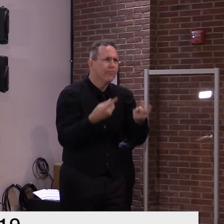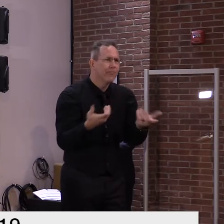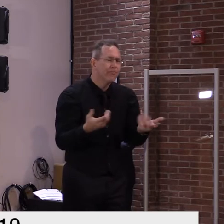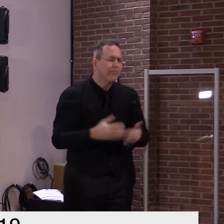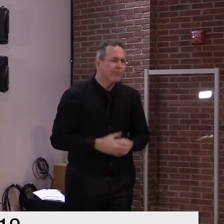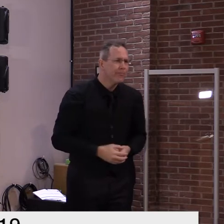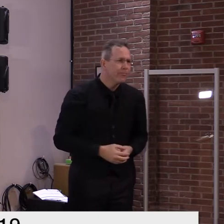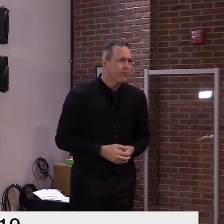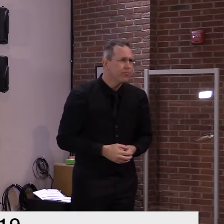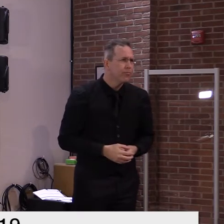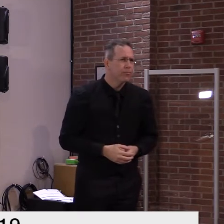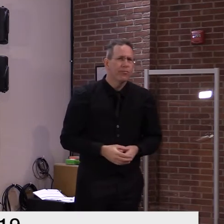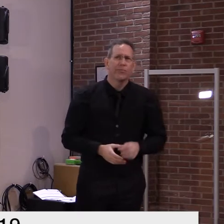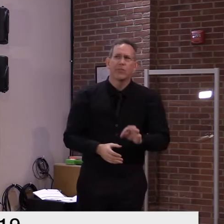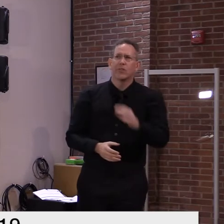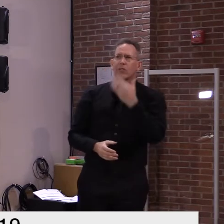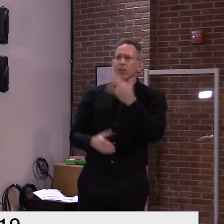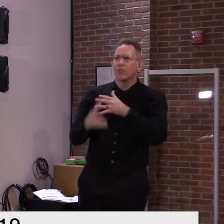Thank you very much.